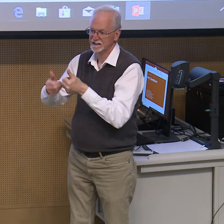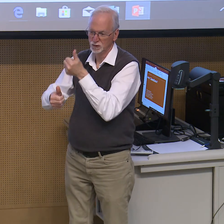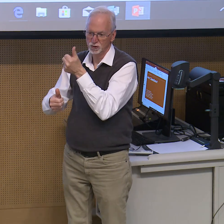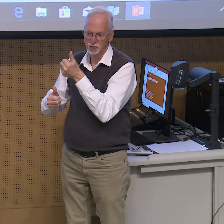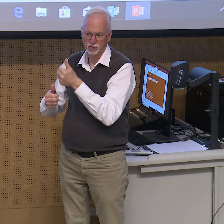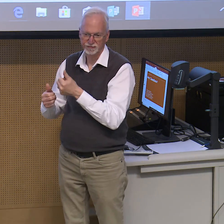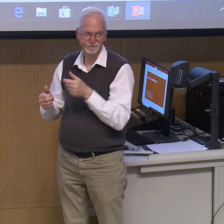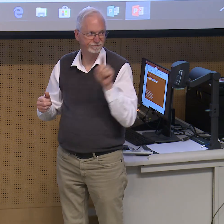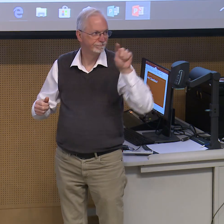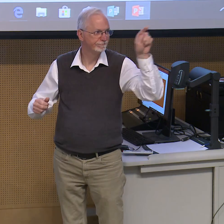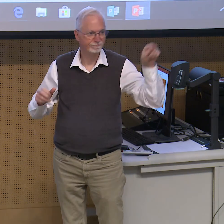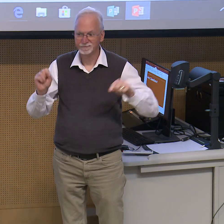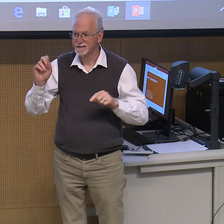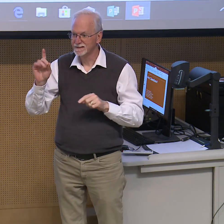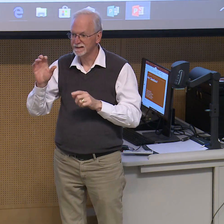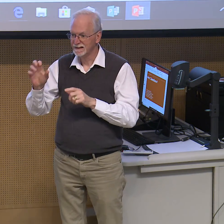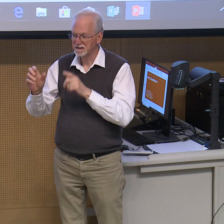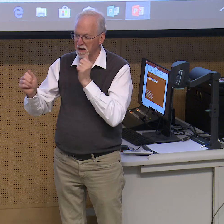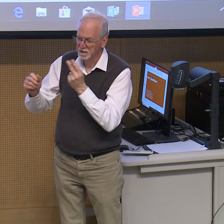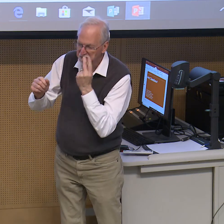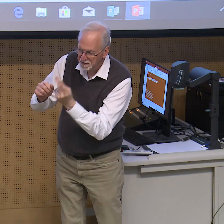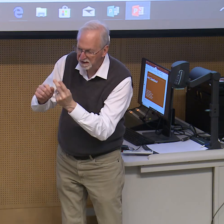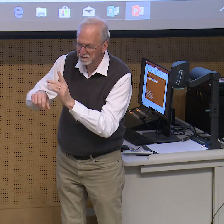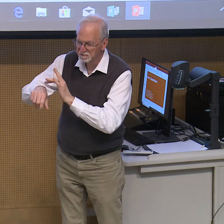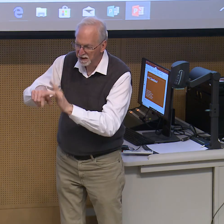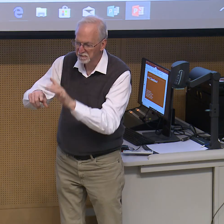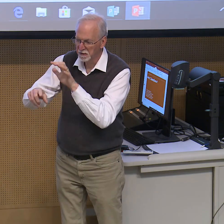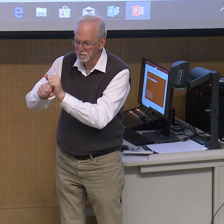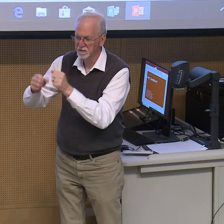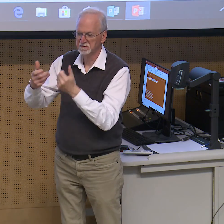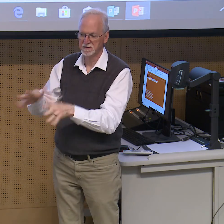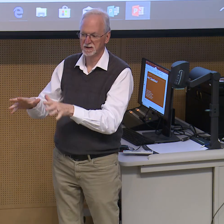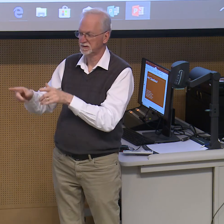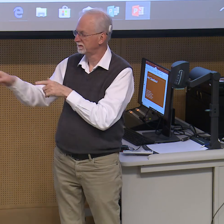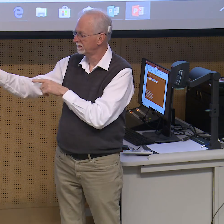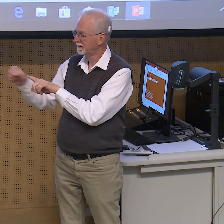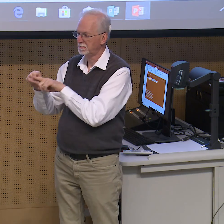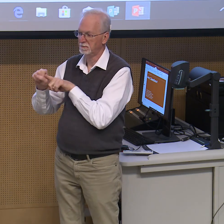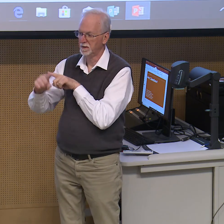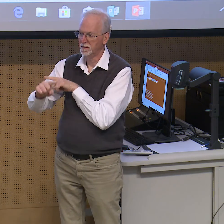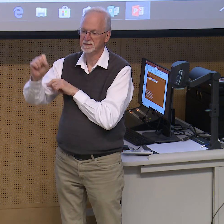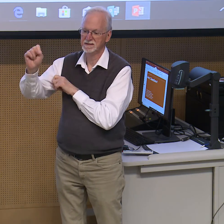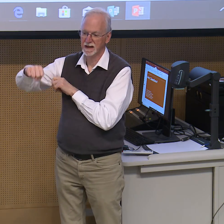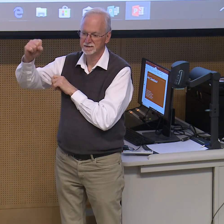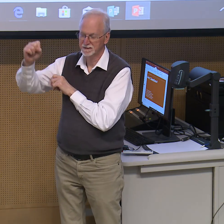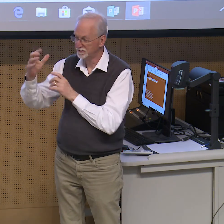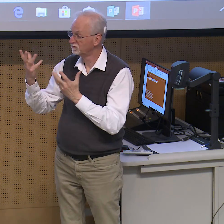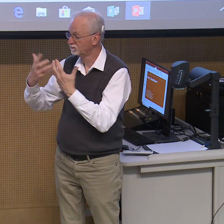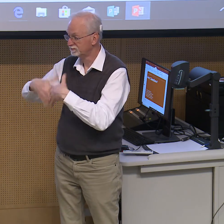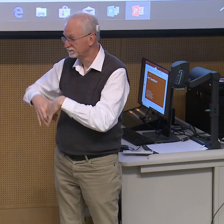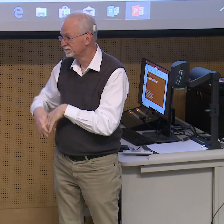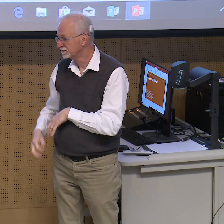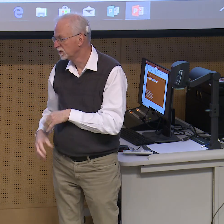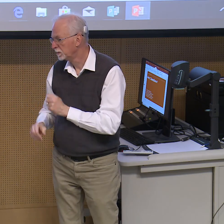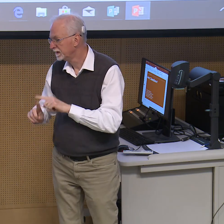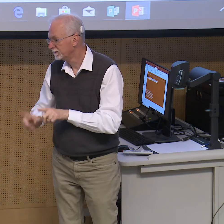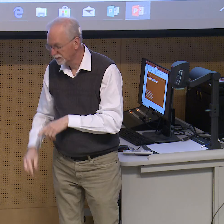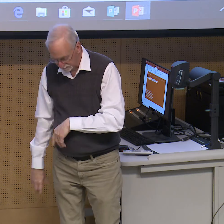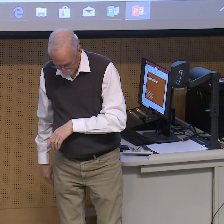department. It's a little bit different than other spaces on campus. And just as long as you get your okay, you will be